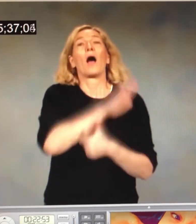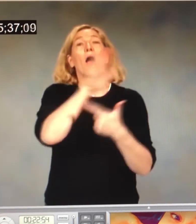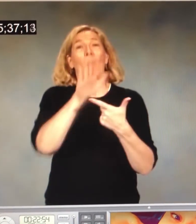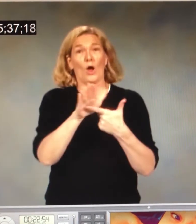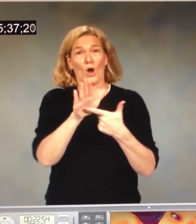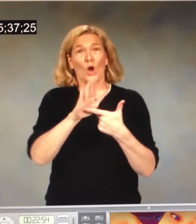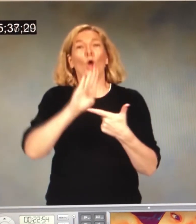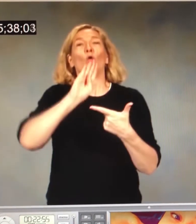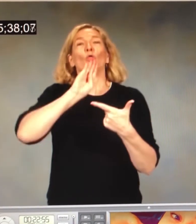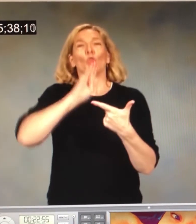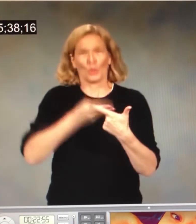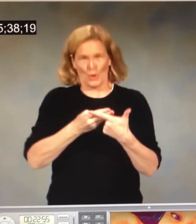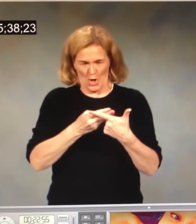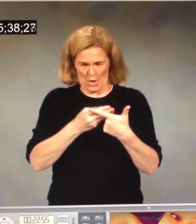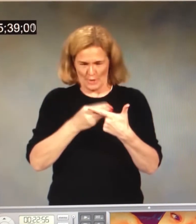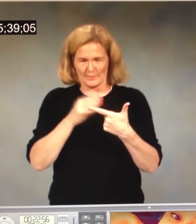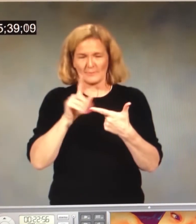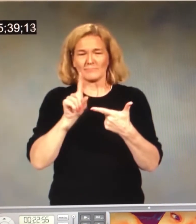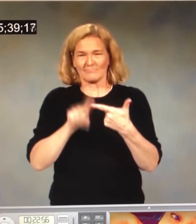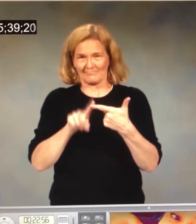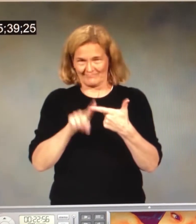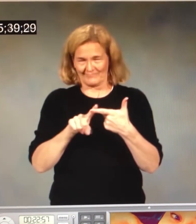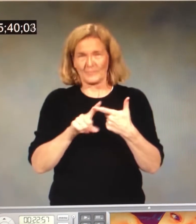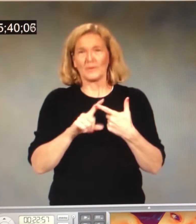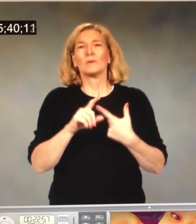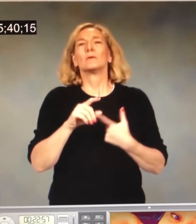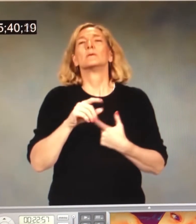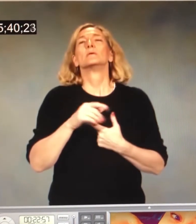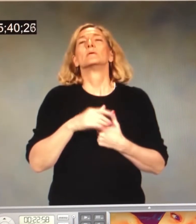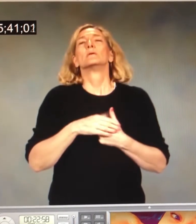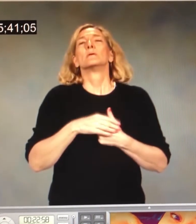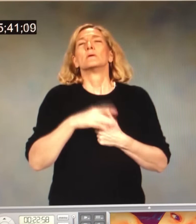They were hard of hearing. And then a daughter